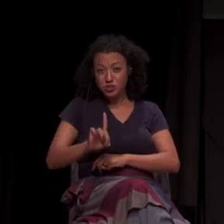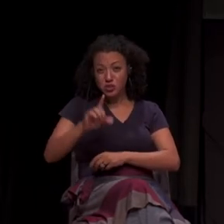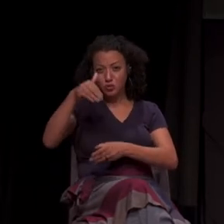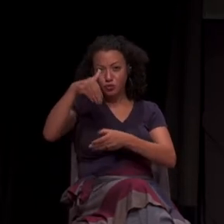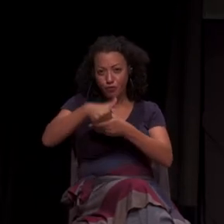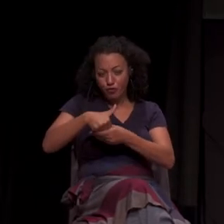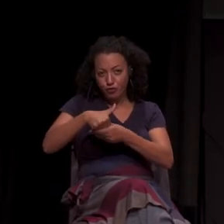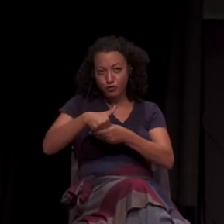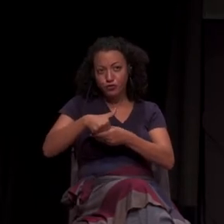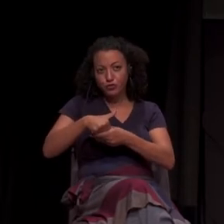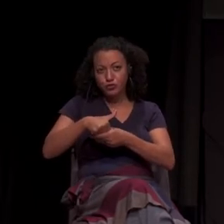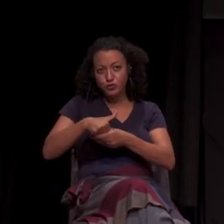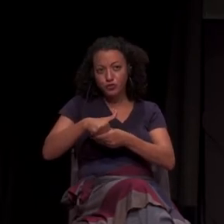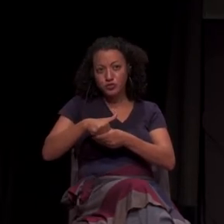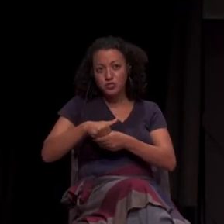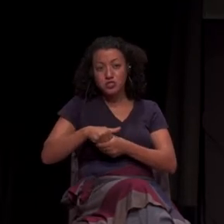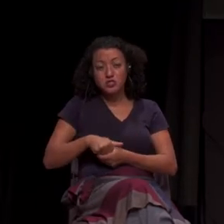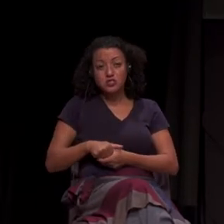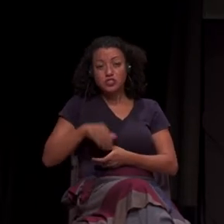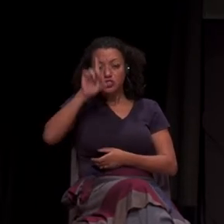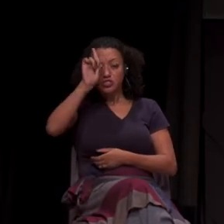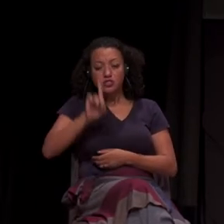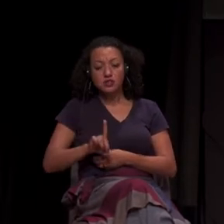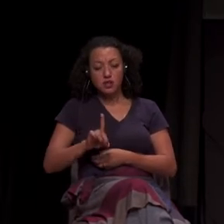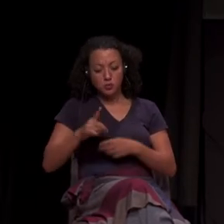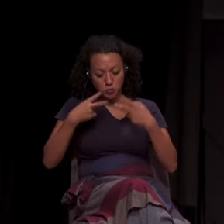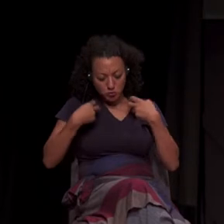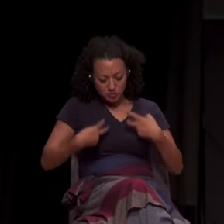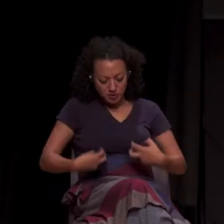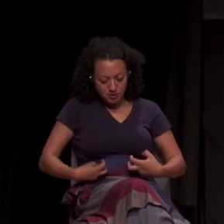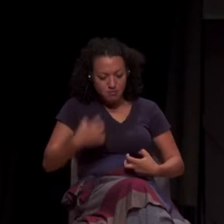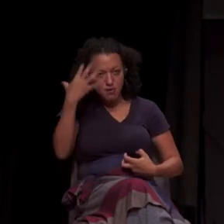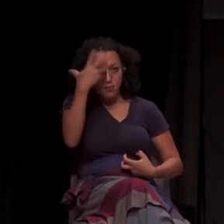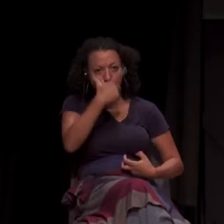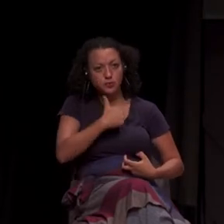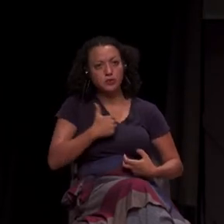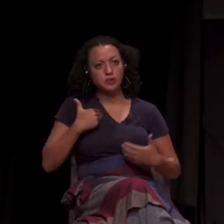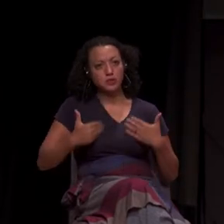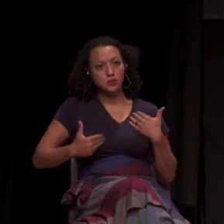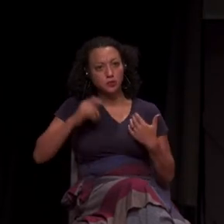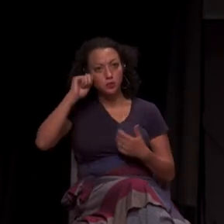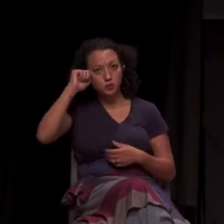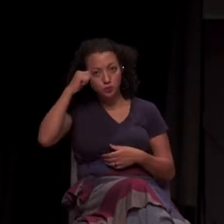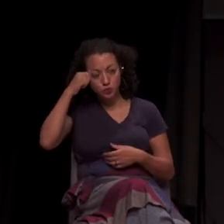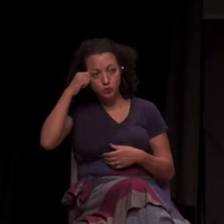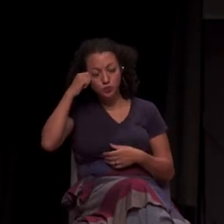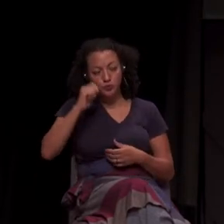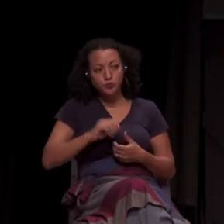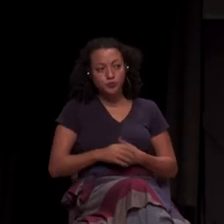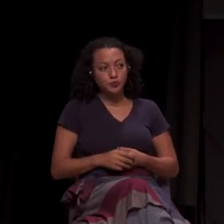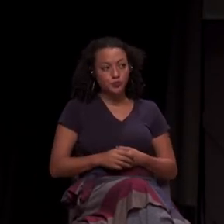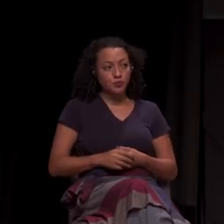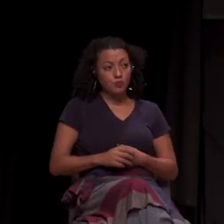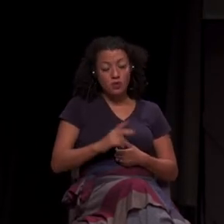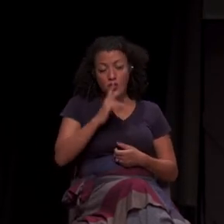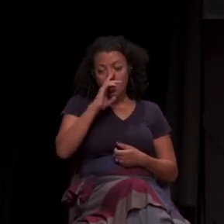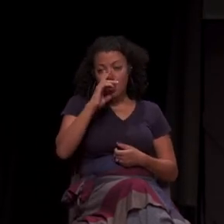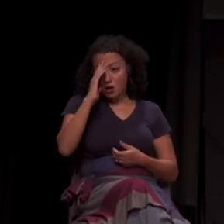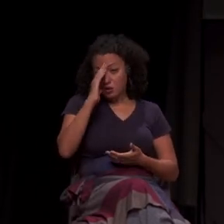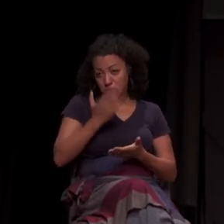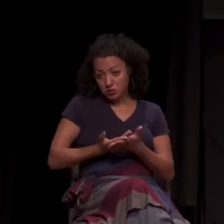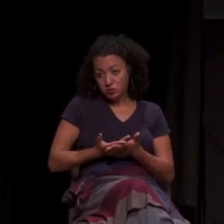yourself. His vision, though, was a little bit rigid, to be perfectly honest, but it was